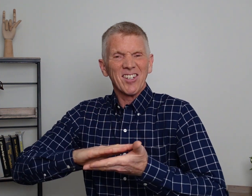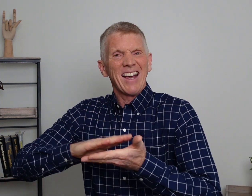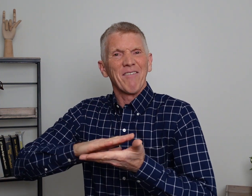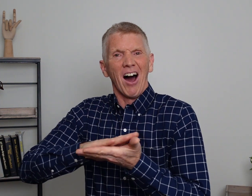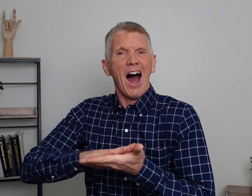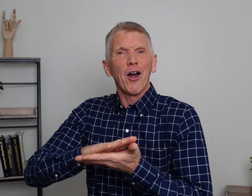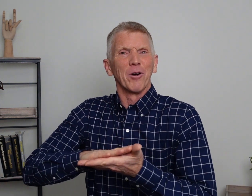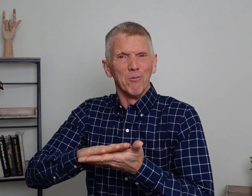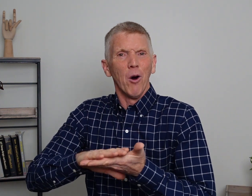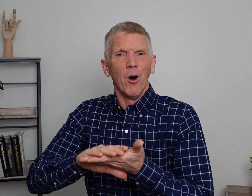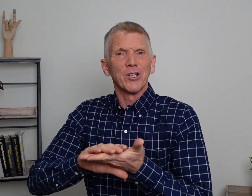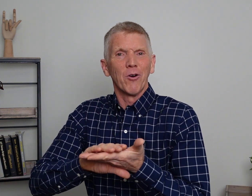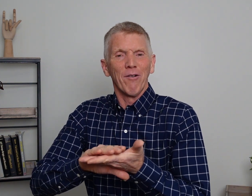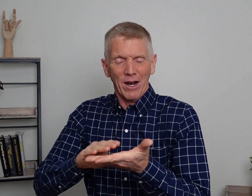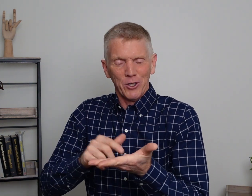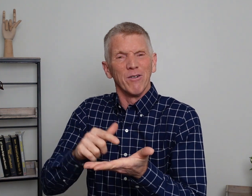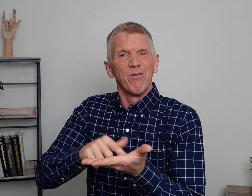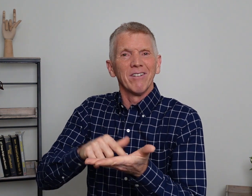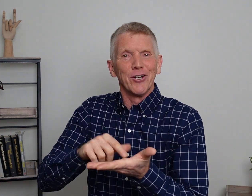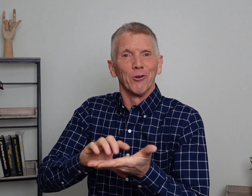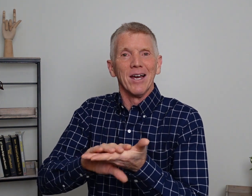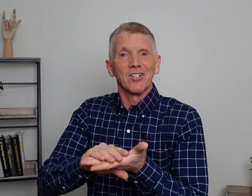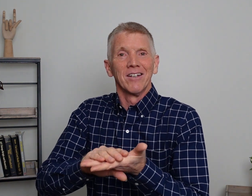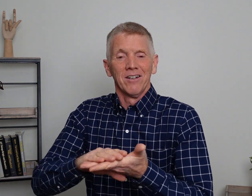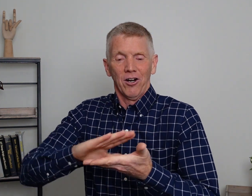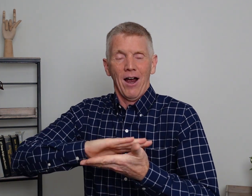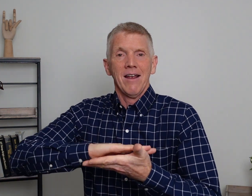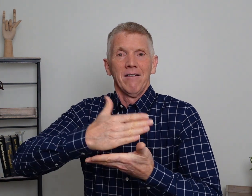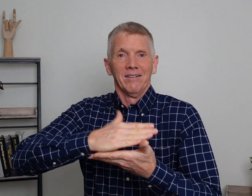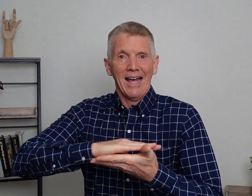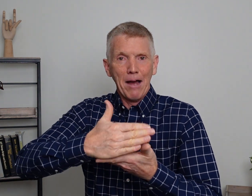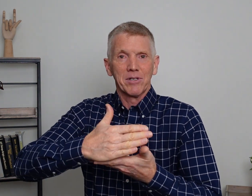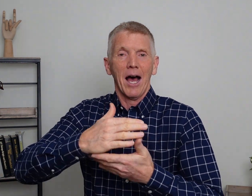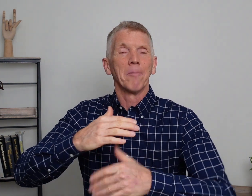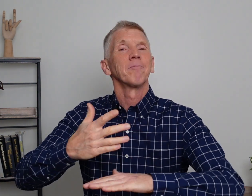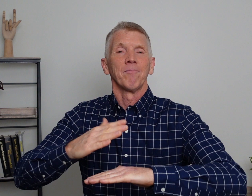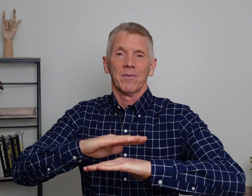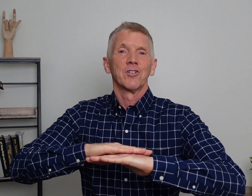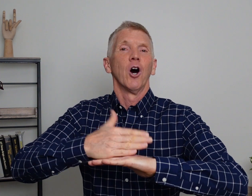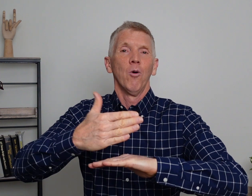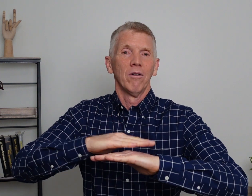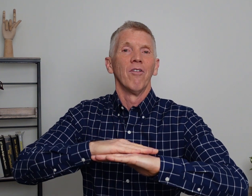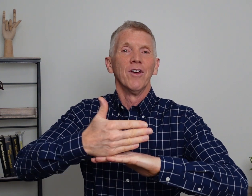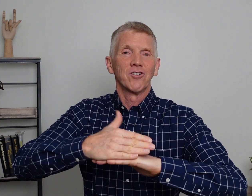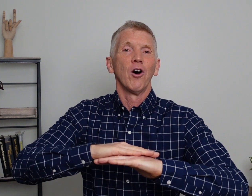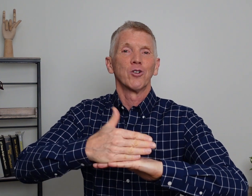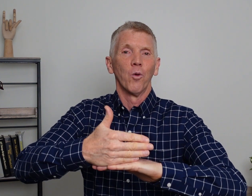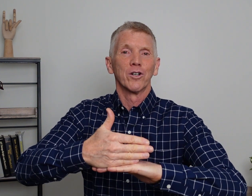kind of an awkward motion, quite frankly. You could feel it in your wrist, right? Laptop. So this also works